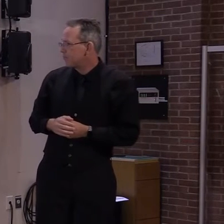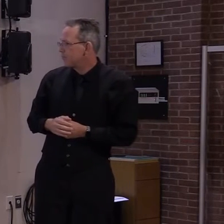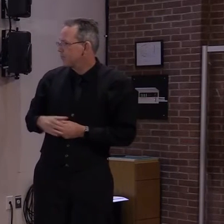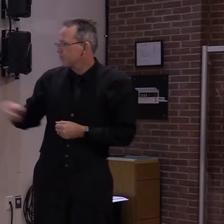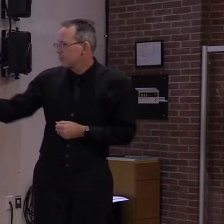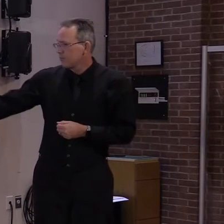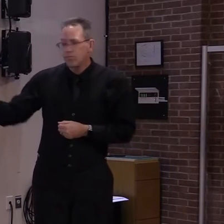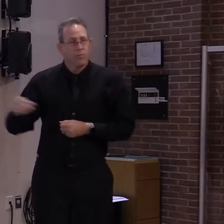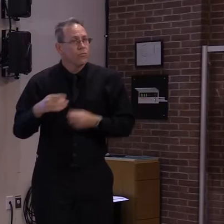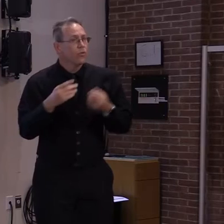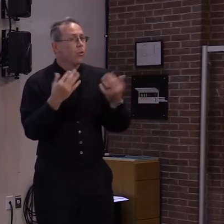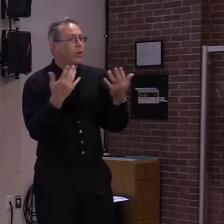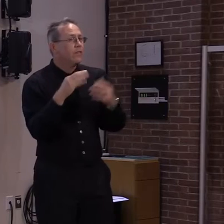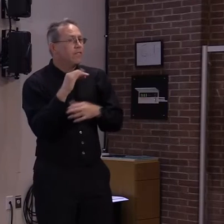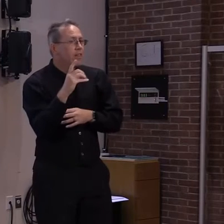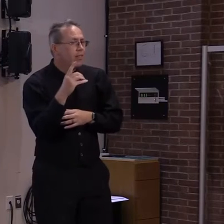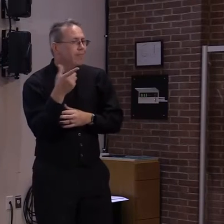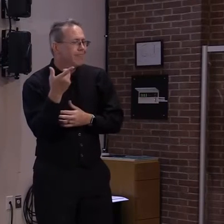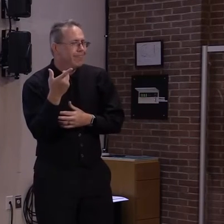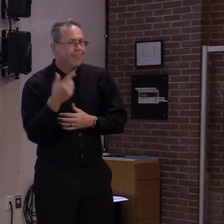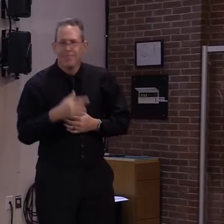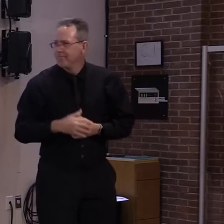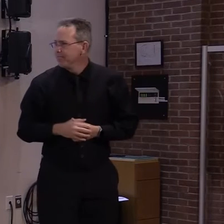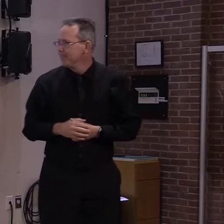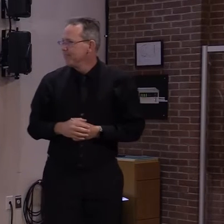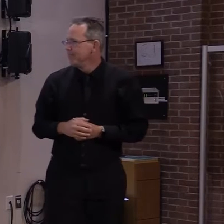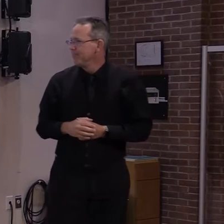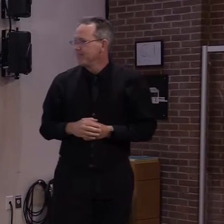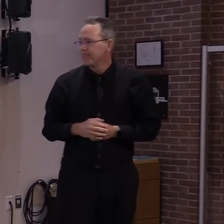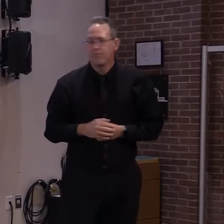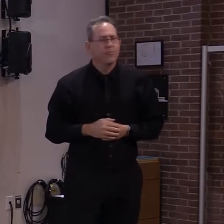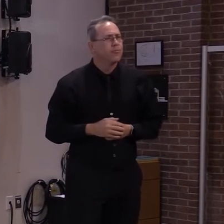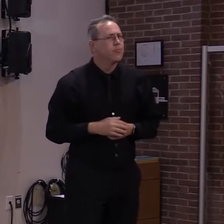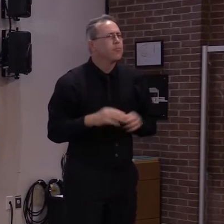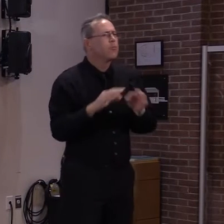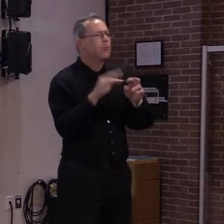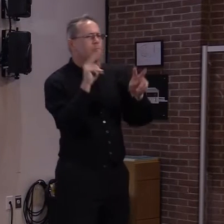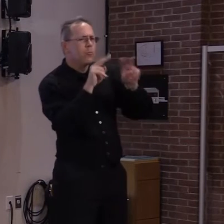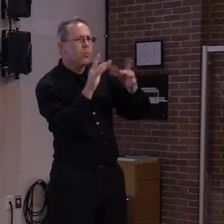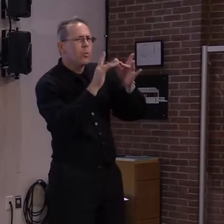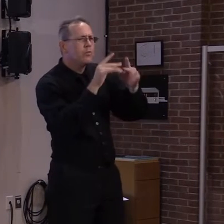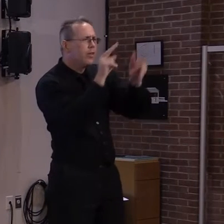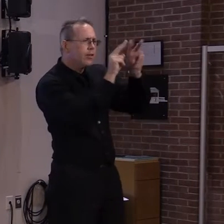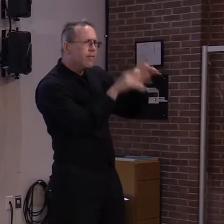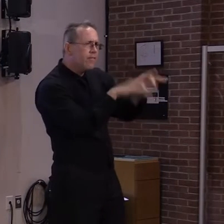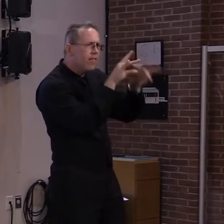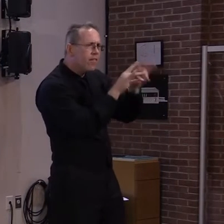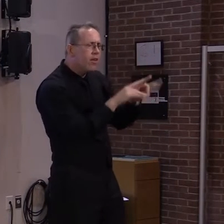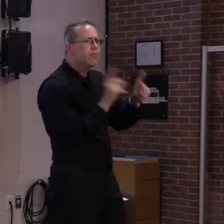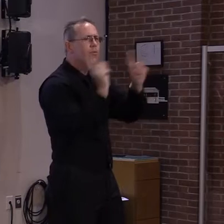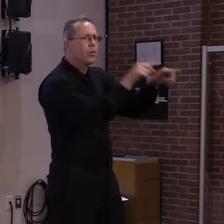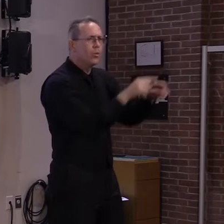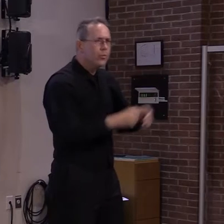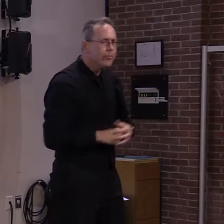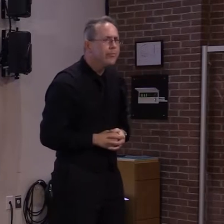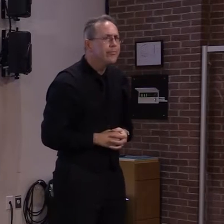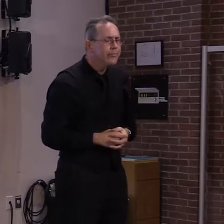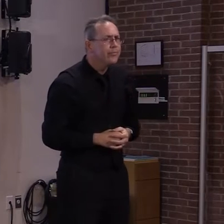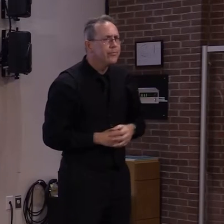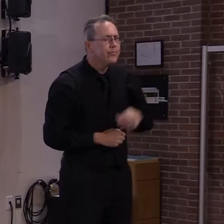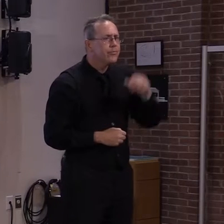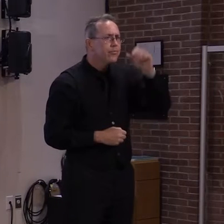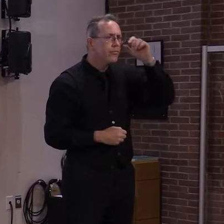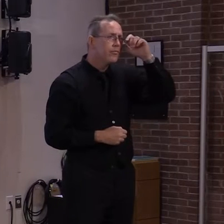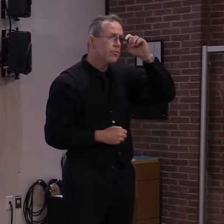Orleans, I got more actually, Orleans Fire Department in Orleans, the Lamoille County Courthouse in Hyde Park,